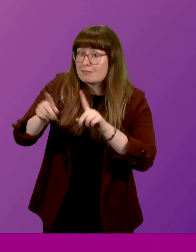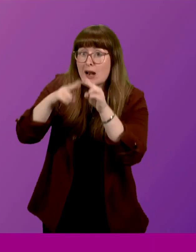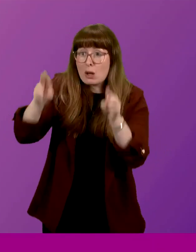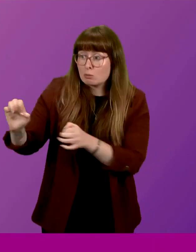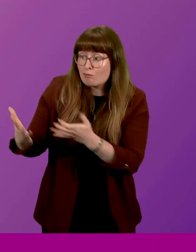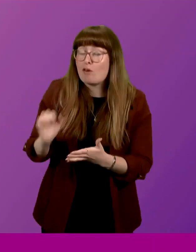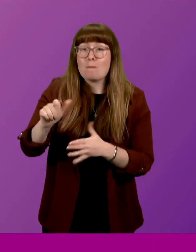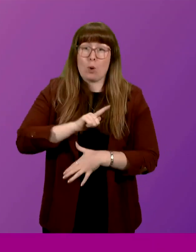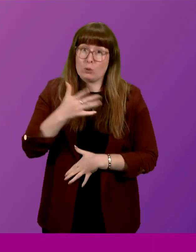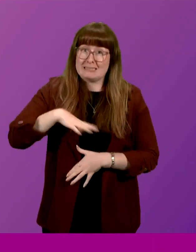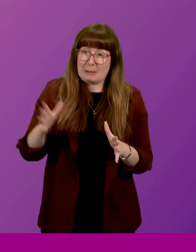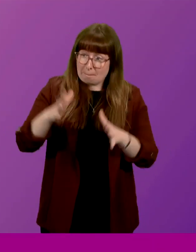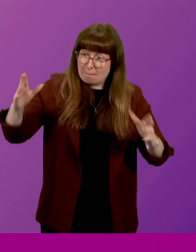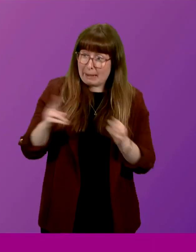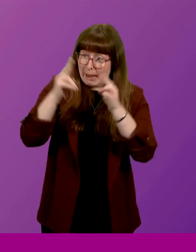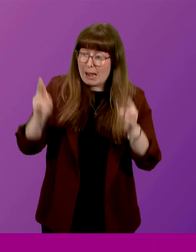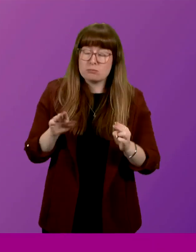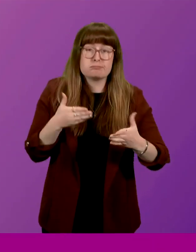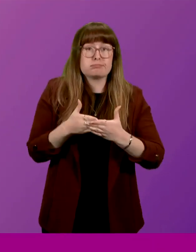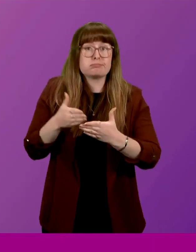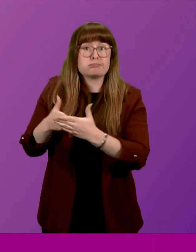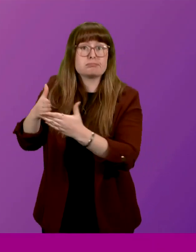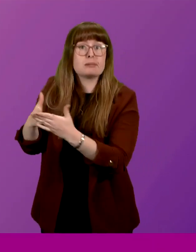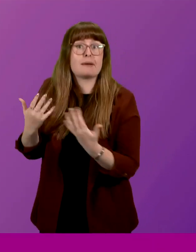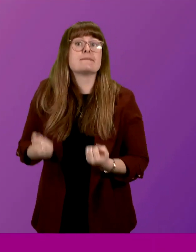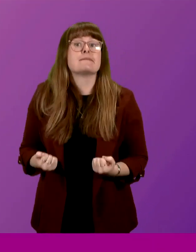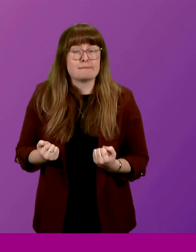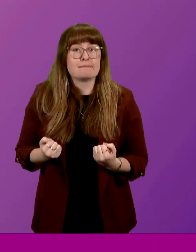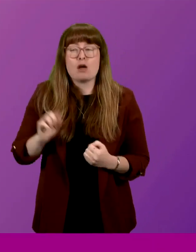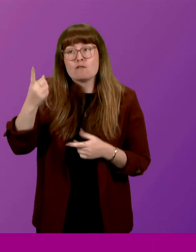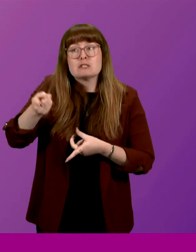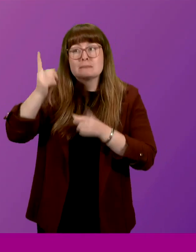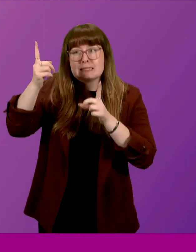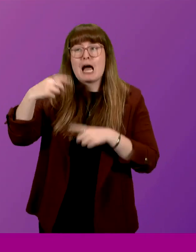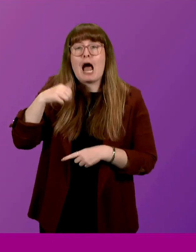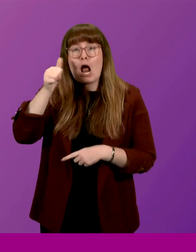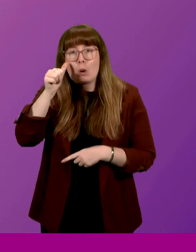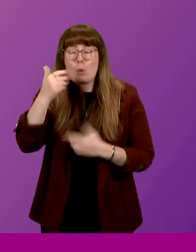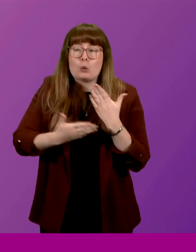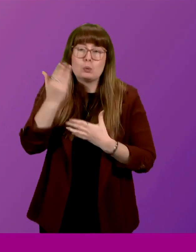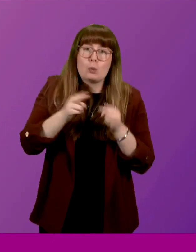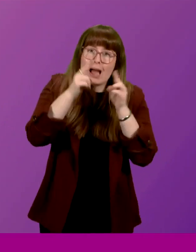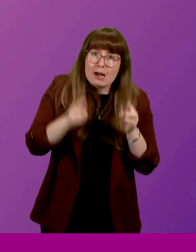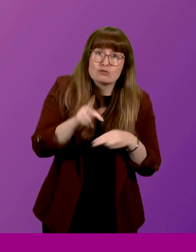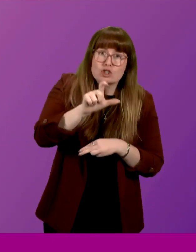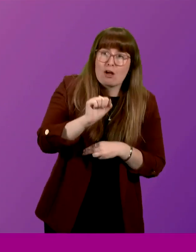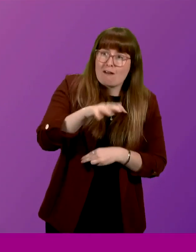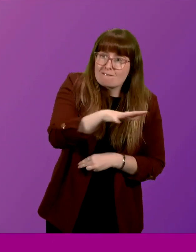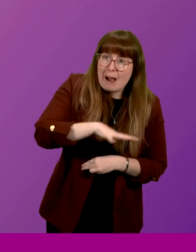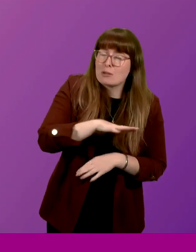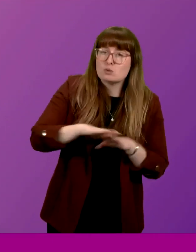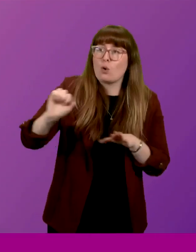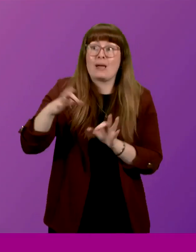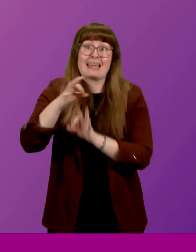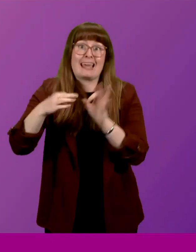of the property required has been a stumbling block. And the First Minister, I know a new property for Chelsea and her family is not in your gift.